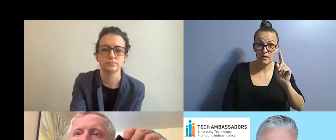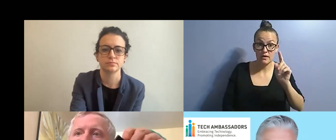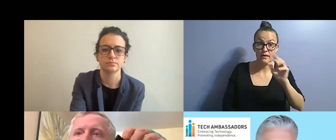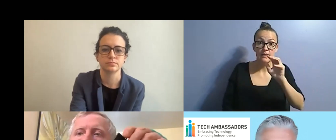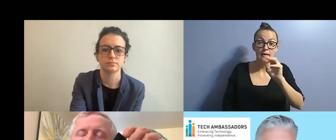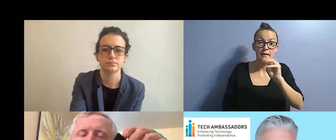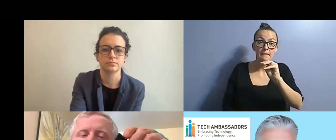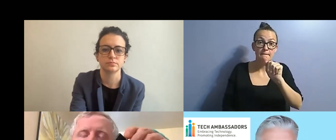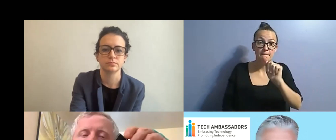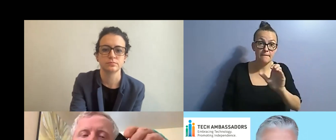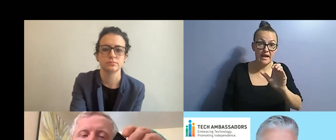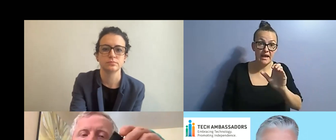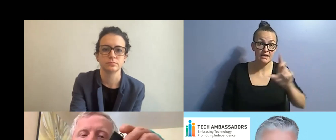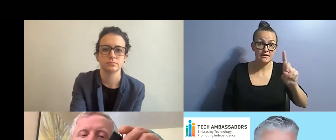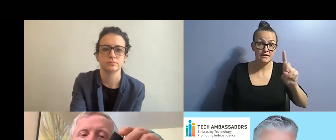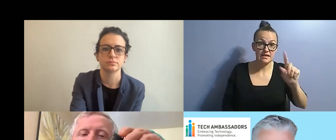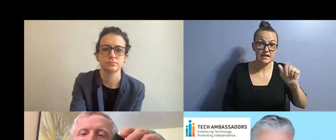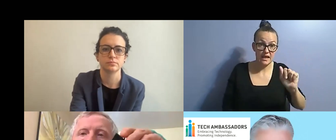MacDaid.com,